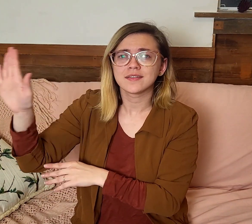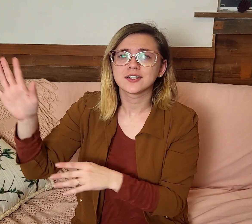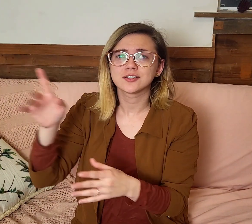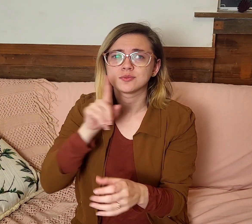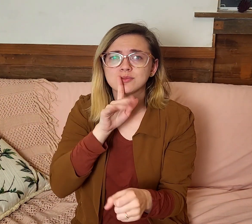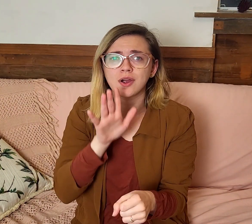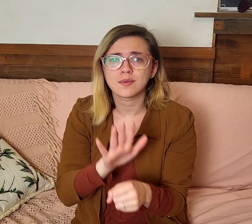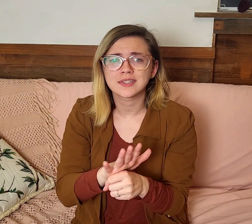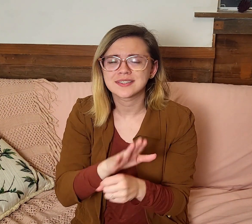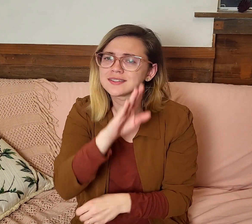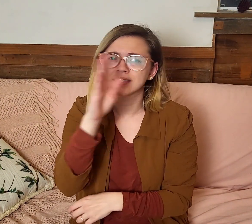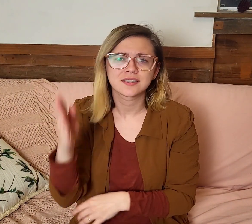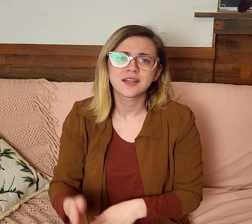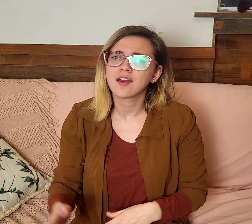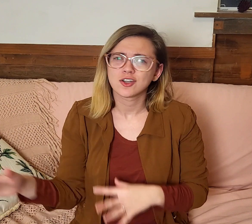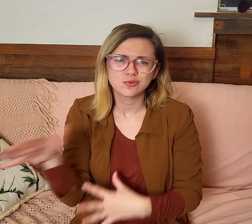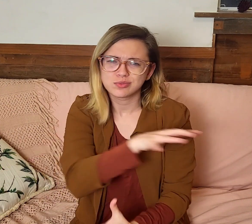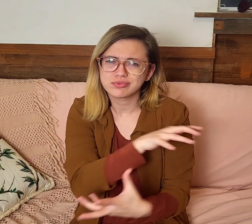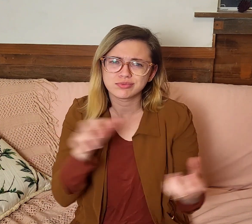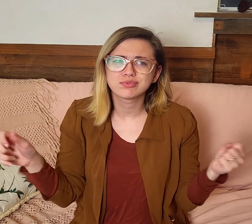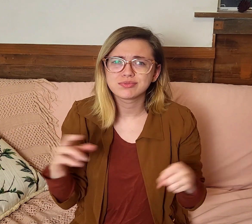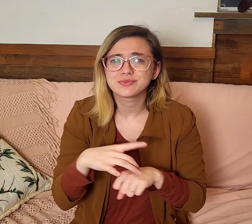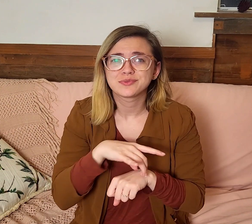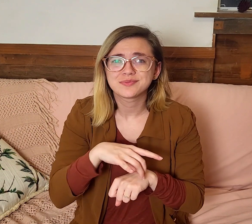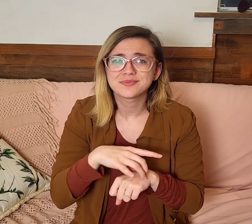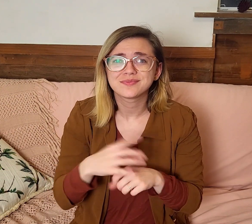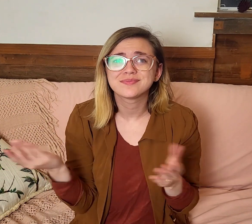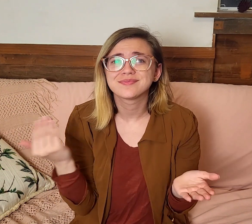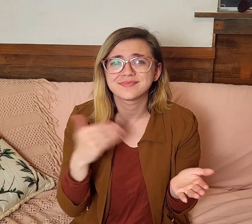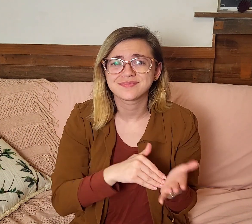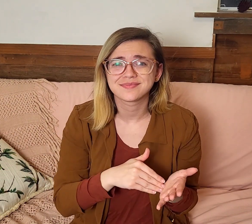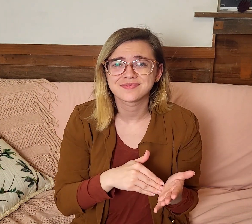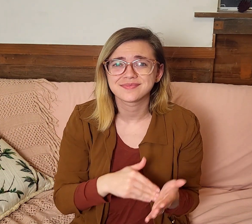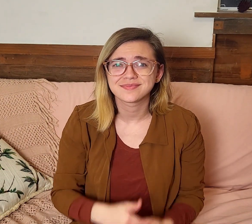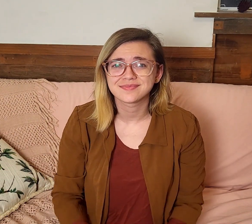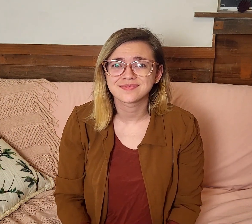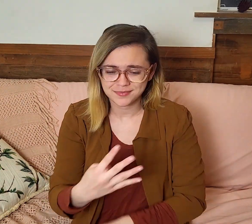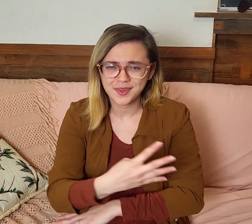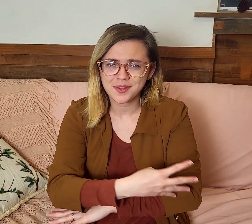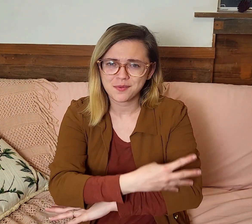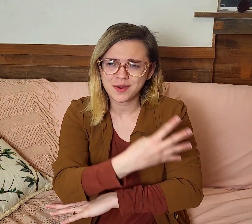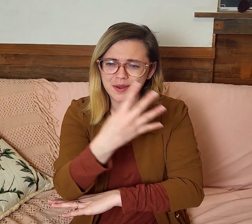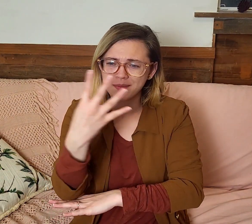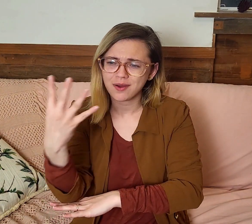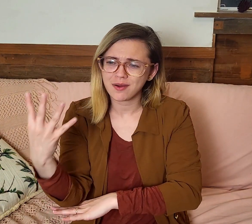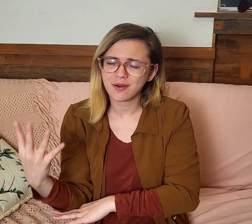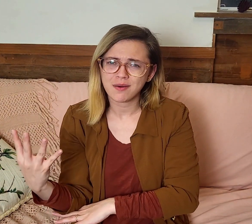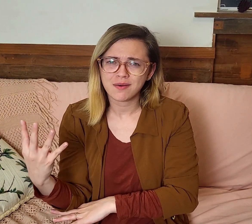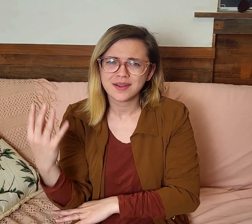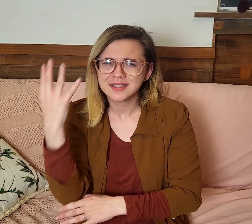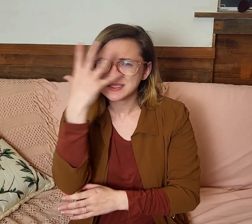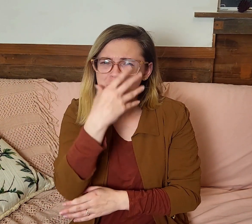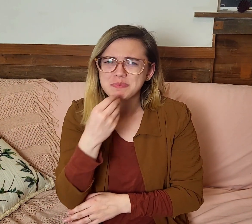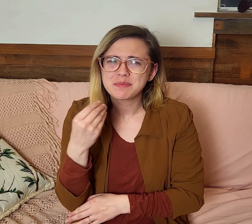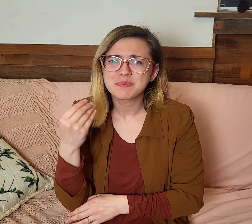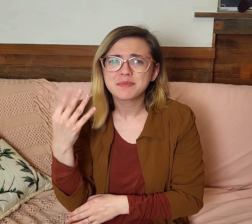remind God of His promise to never destroy the earth again. So this rainbow